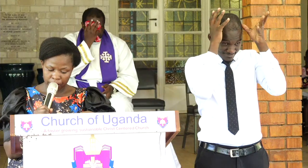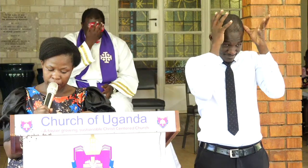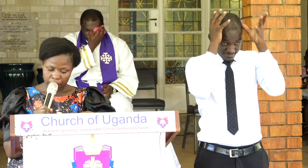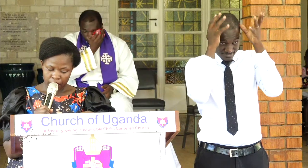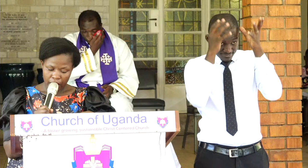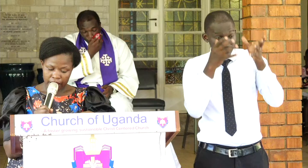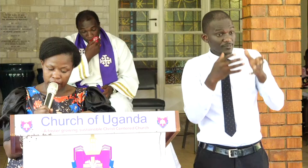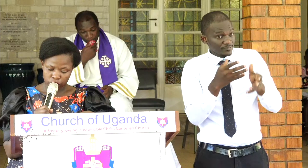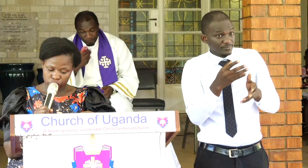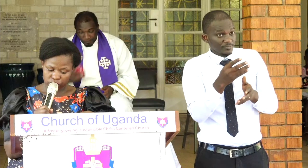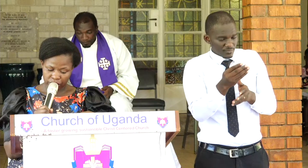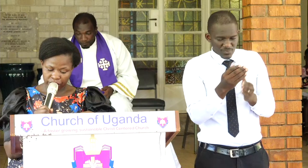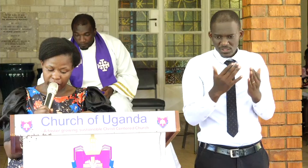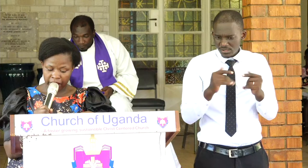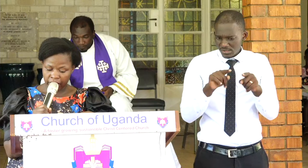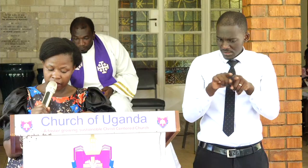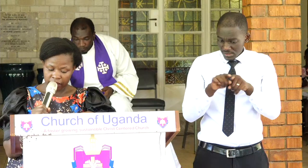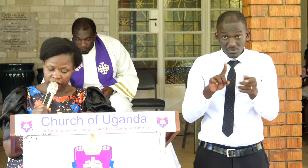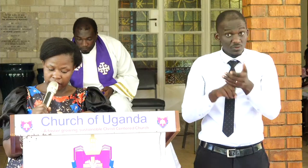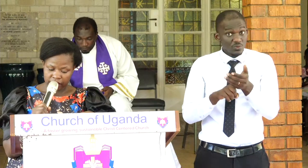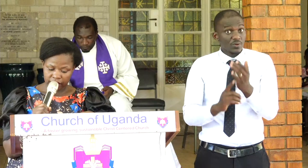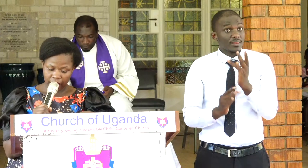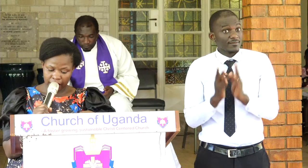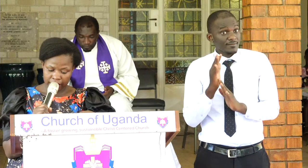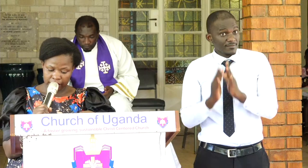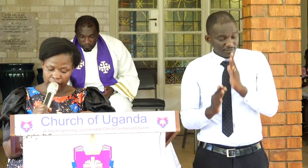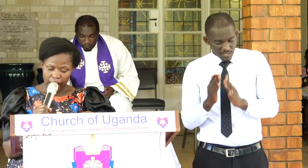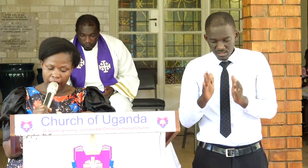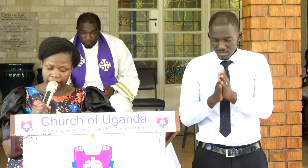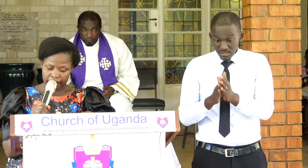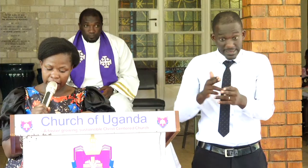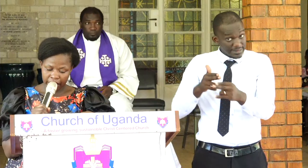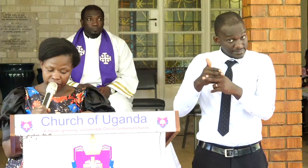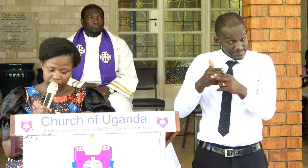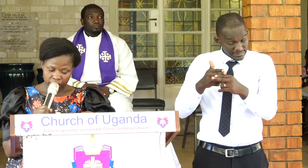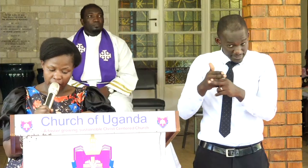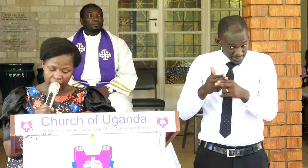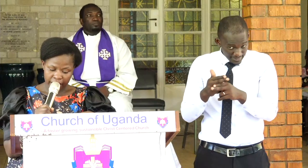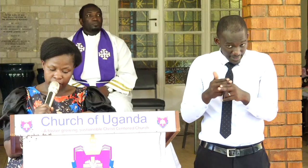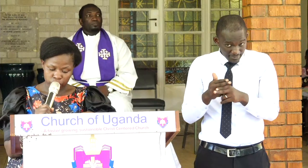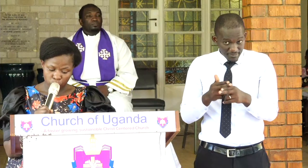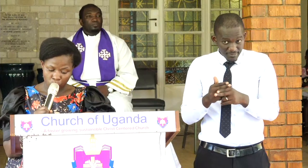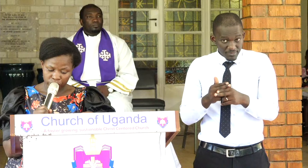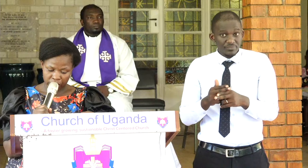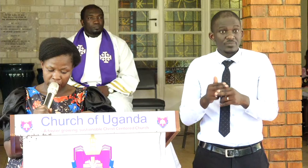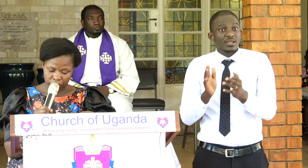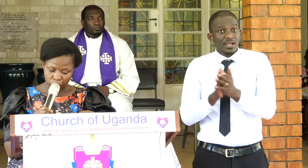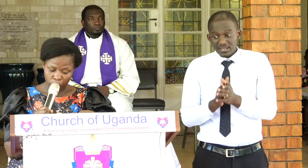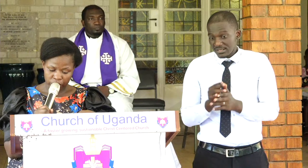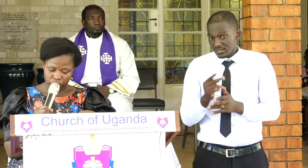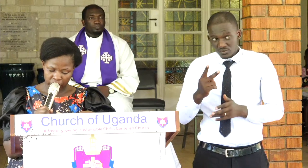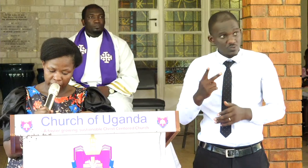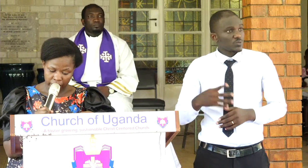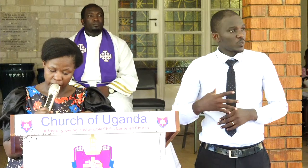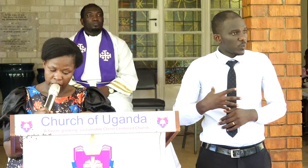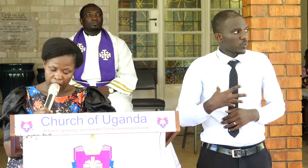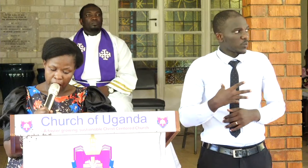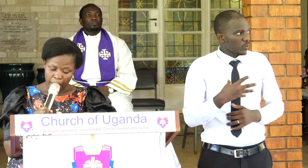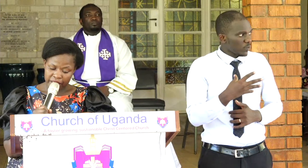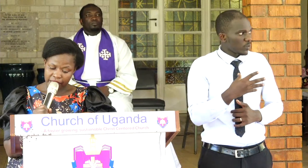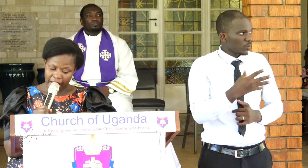son. And he took the fire in his hand and a knife, and the two of them went